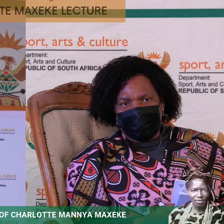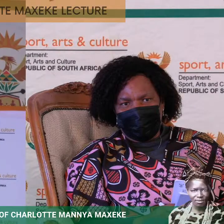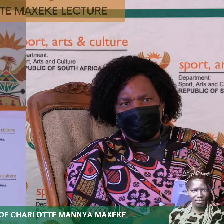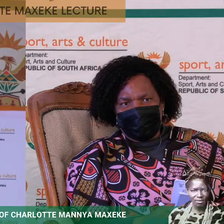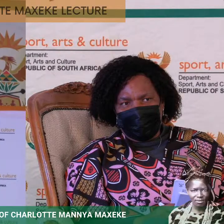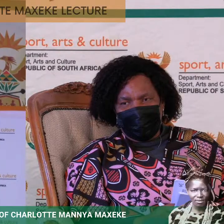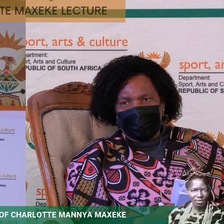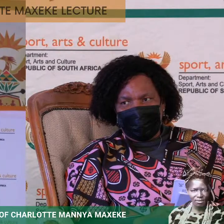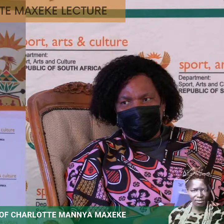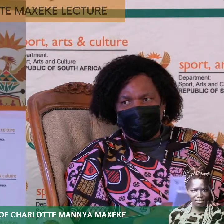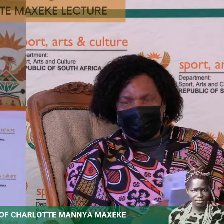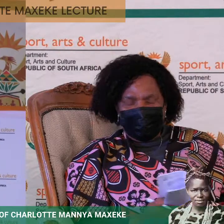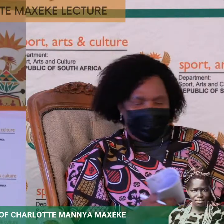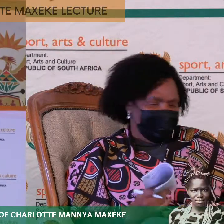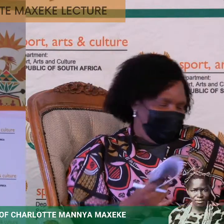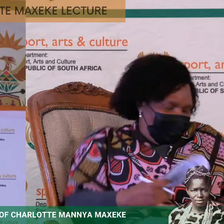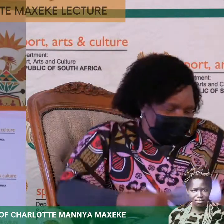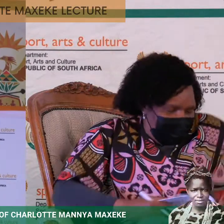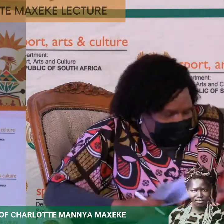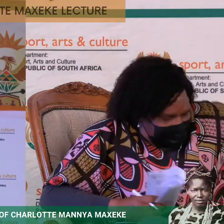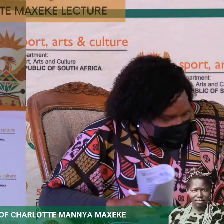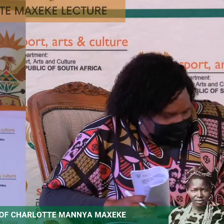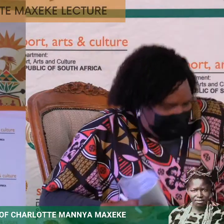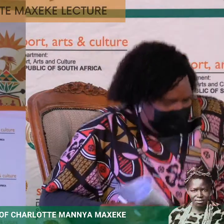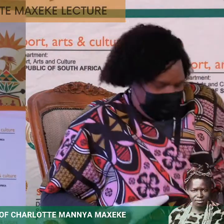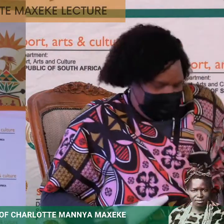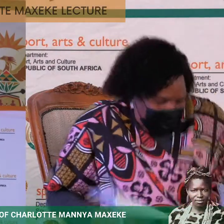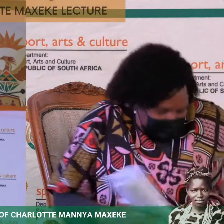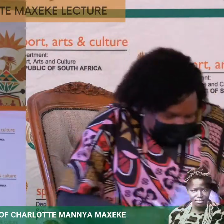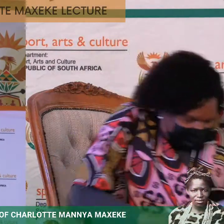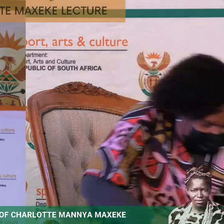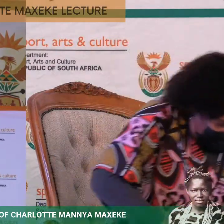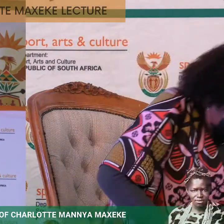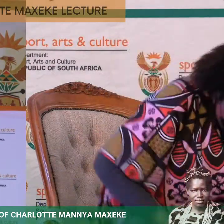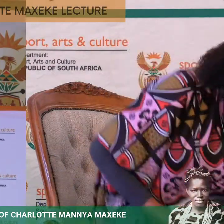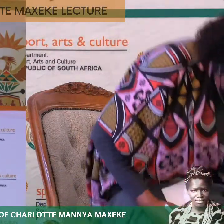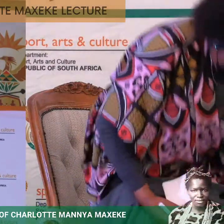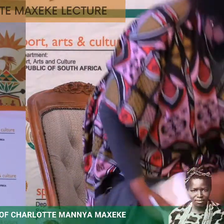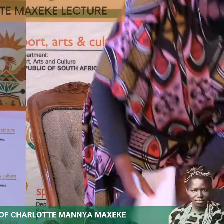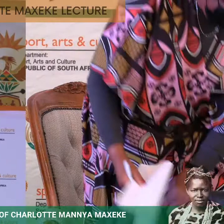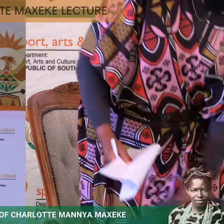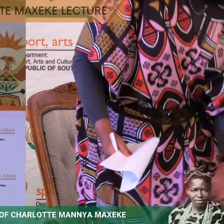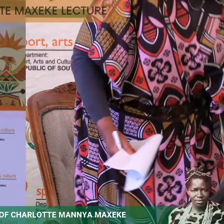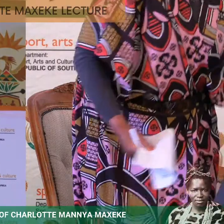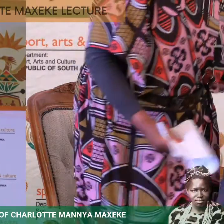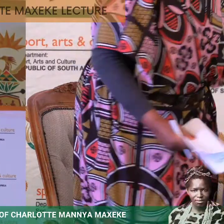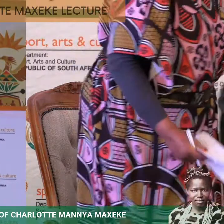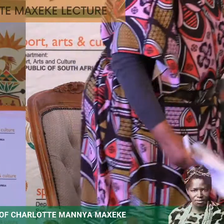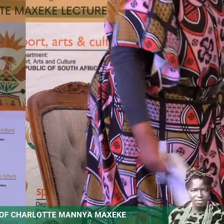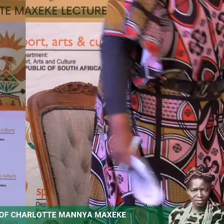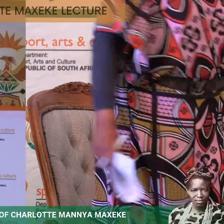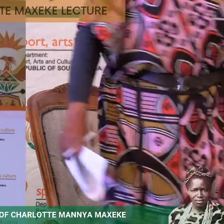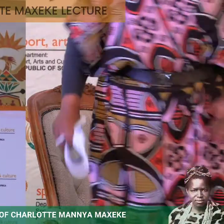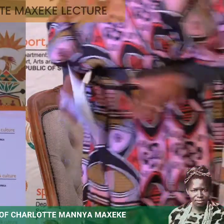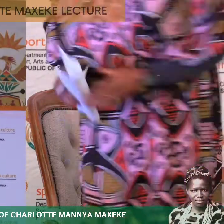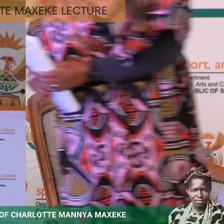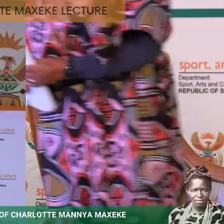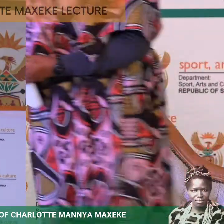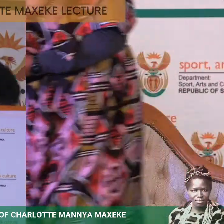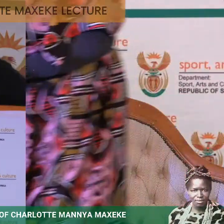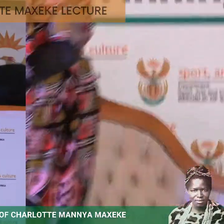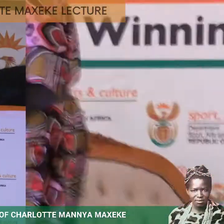National Congress manene nani manene kazi bethana izandla namkele qongeni umama Nocawe Mafu.